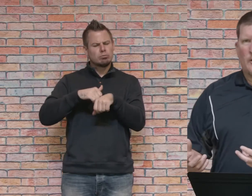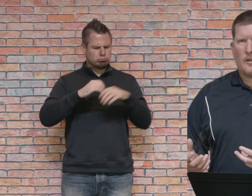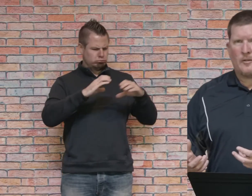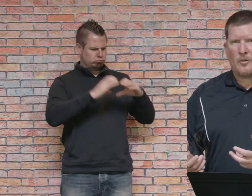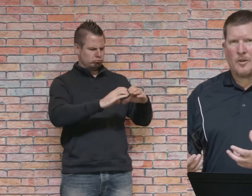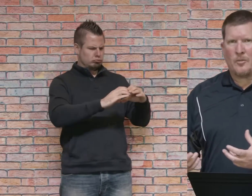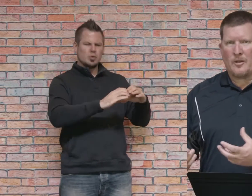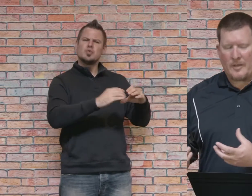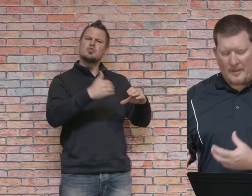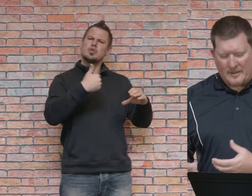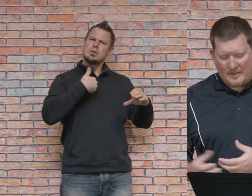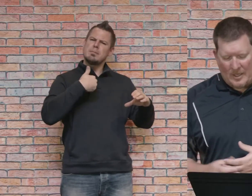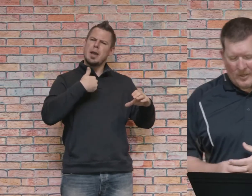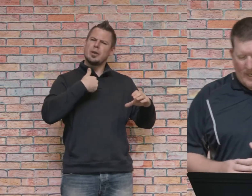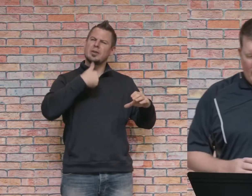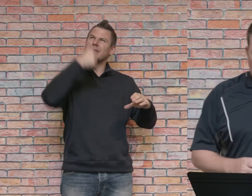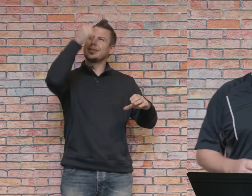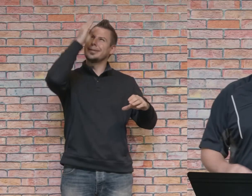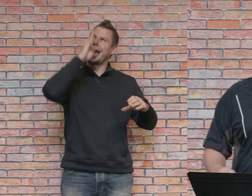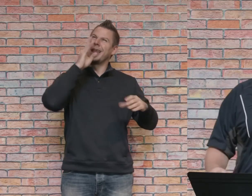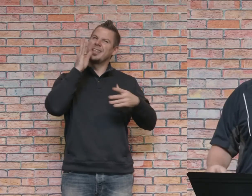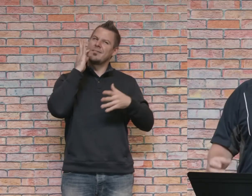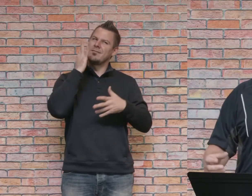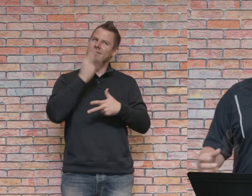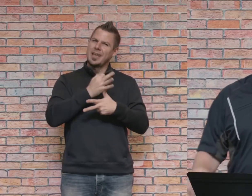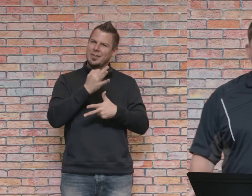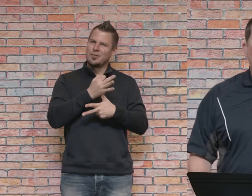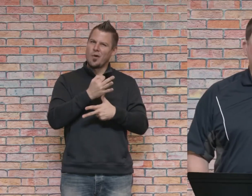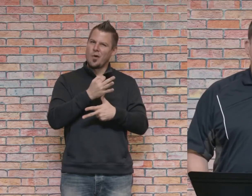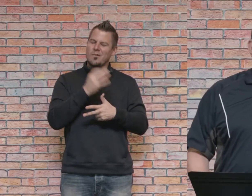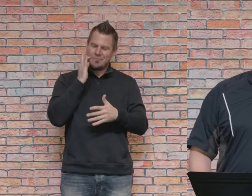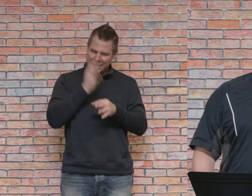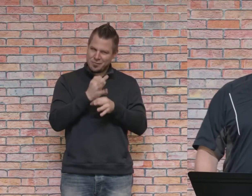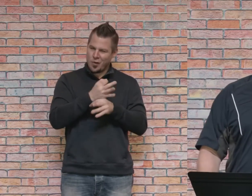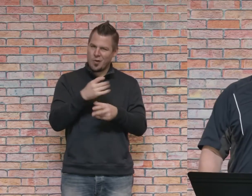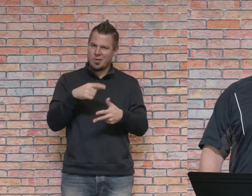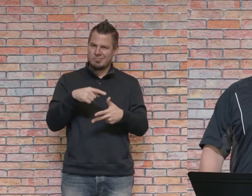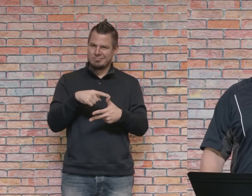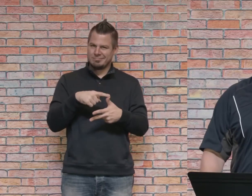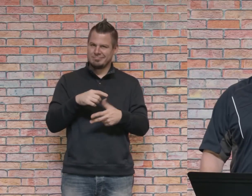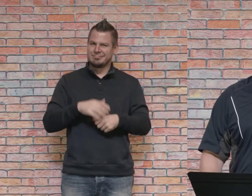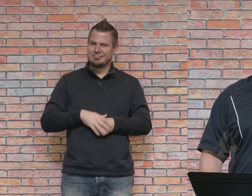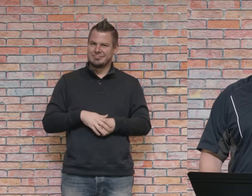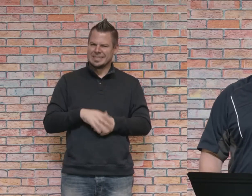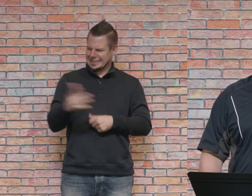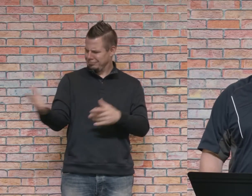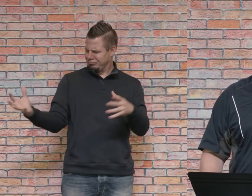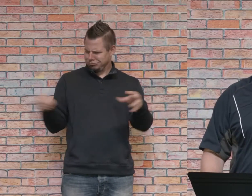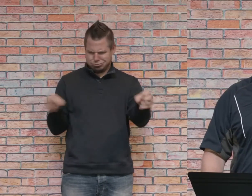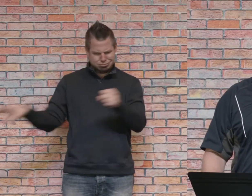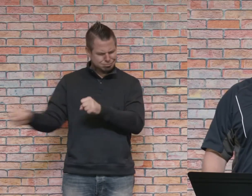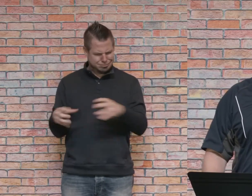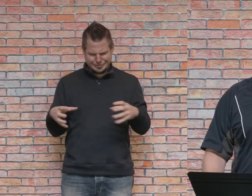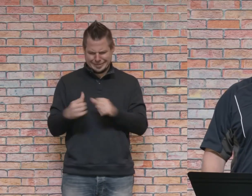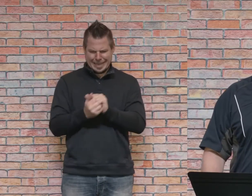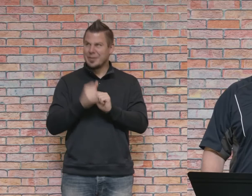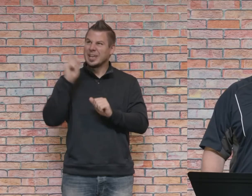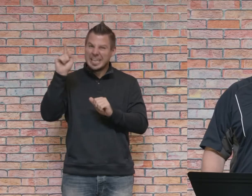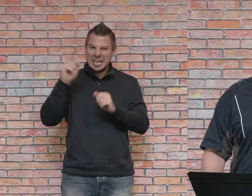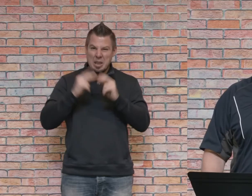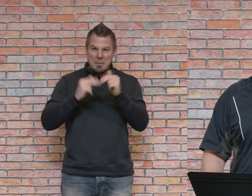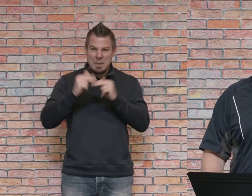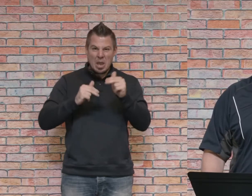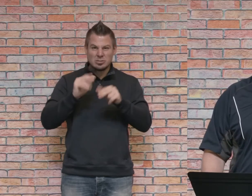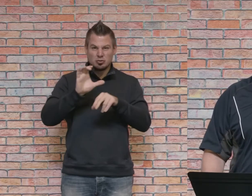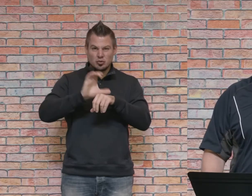memorial and remembering, okay, this is how God is faithful. God's putting us together. He's building his church. He's connecting us stone